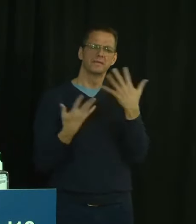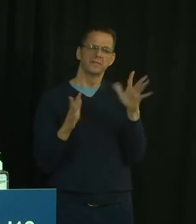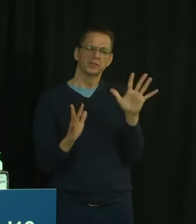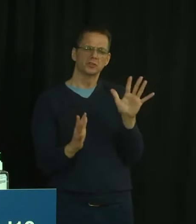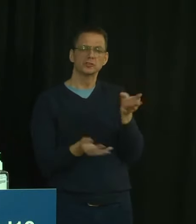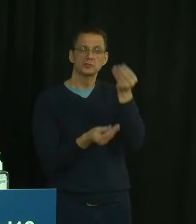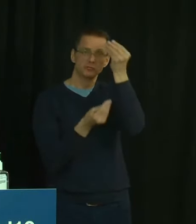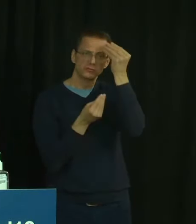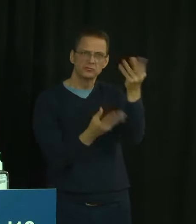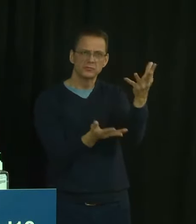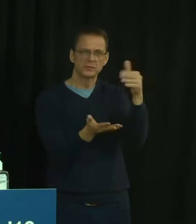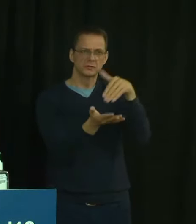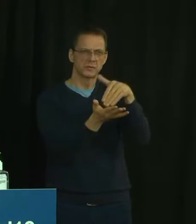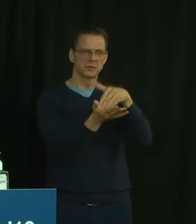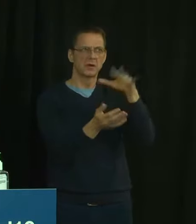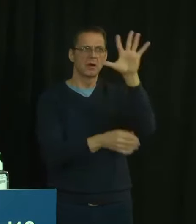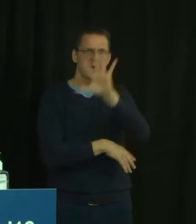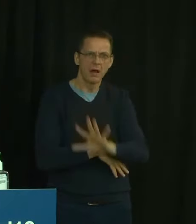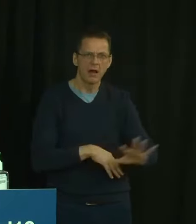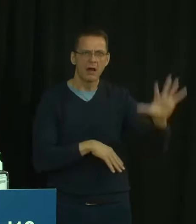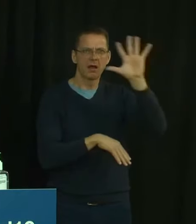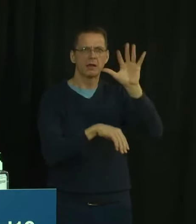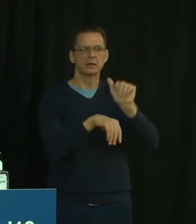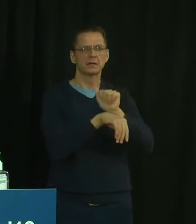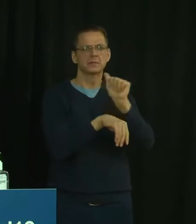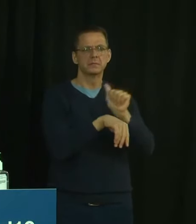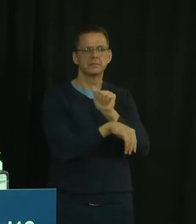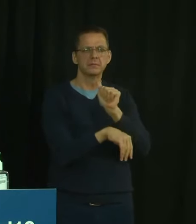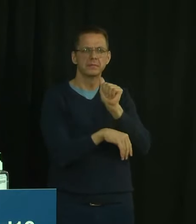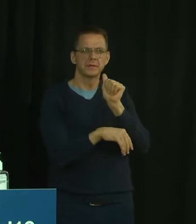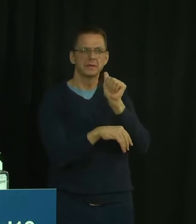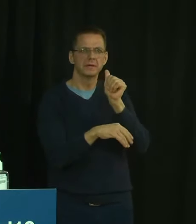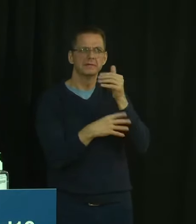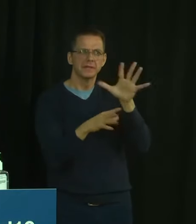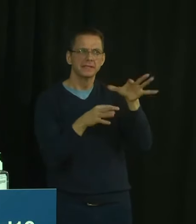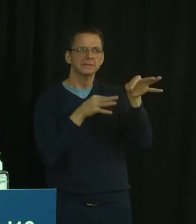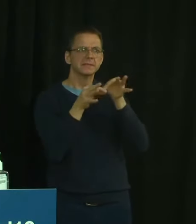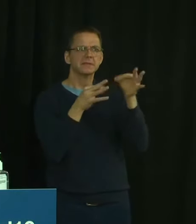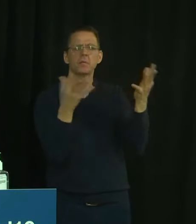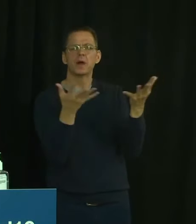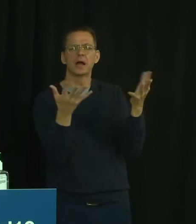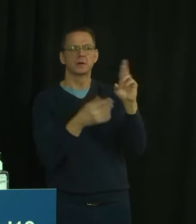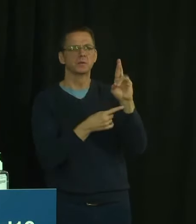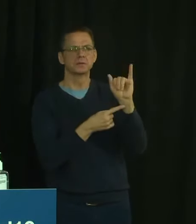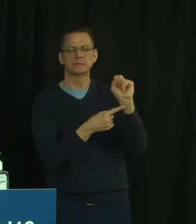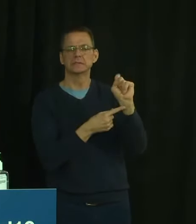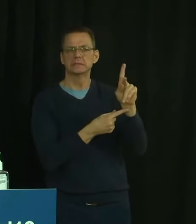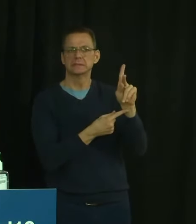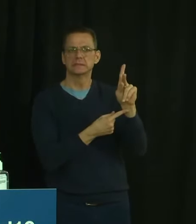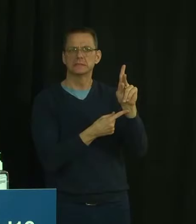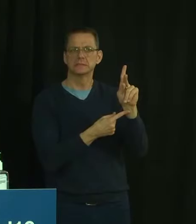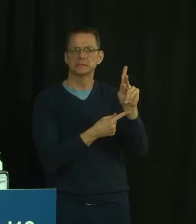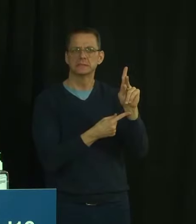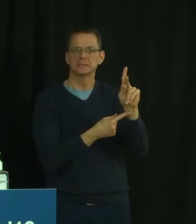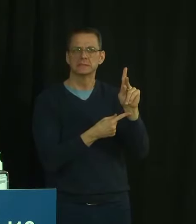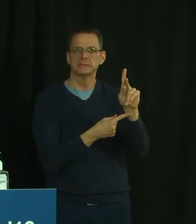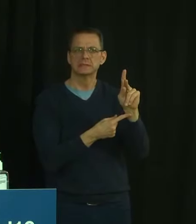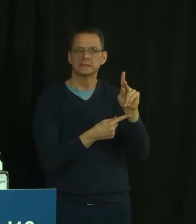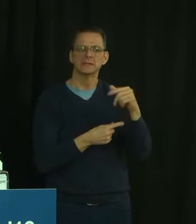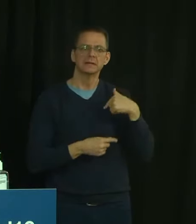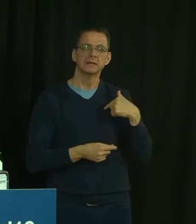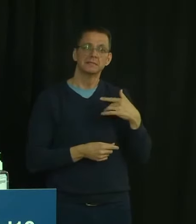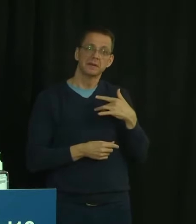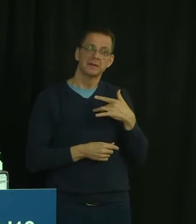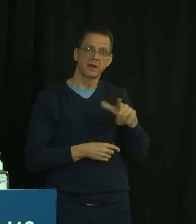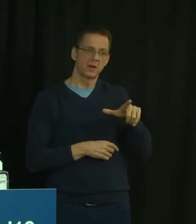It's not something we have seen in Alberta or Canada to date, and we believe the risk is low. However, we also think that we owe it to Albertans